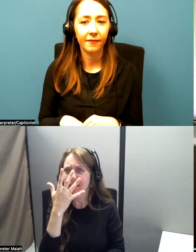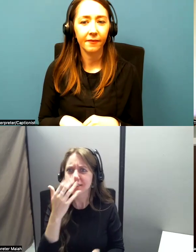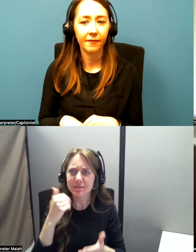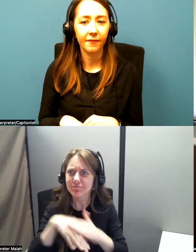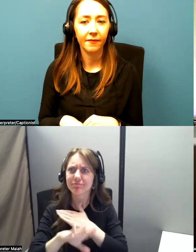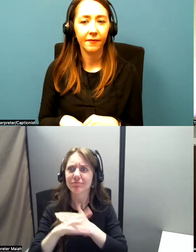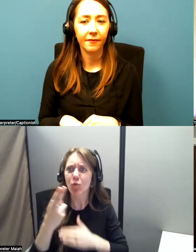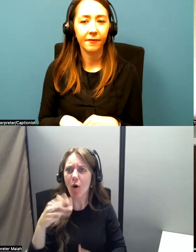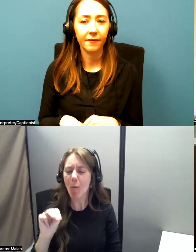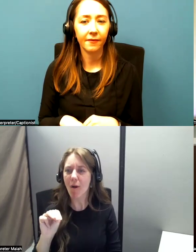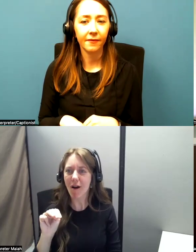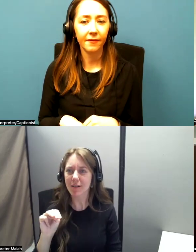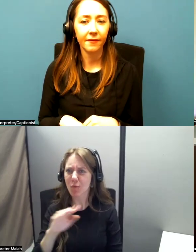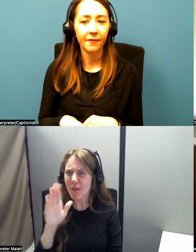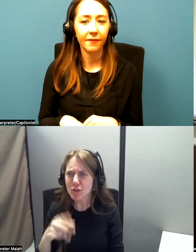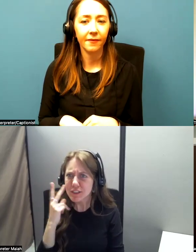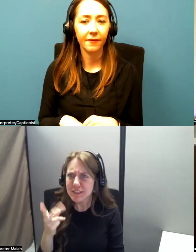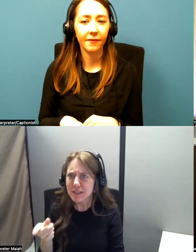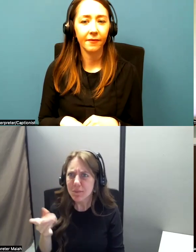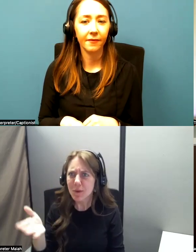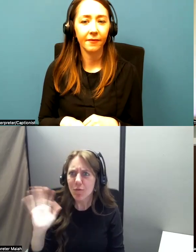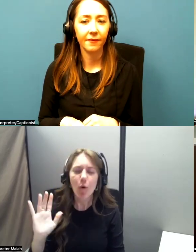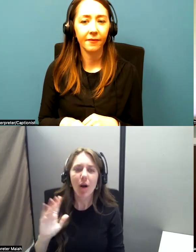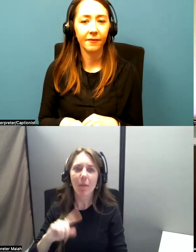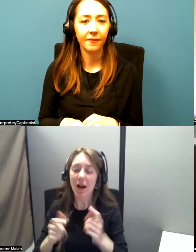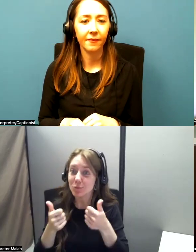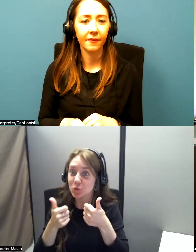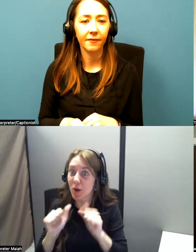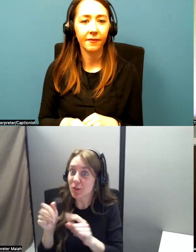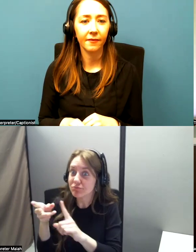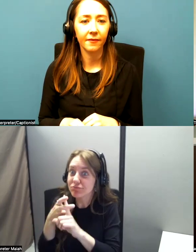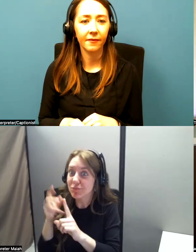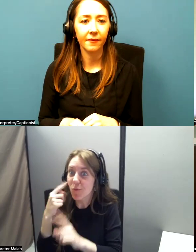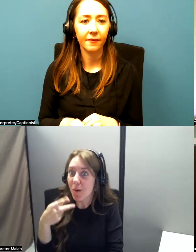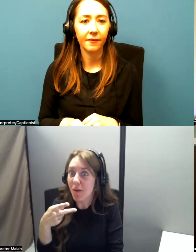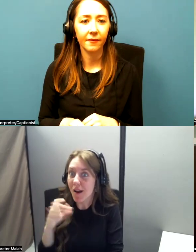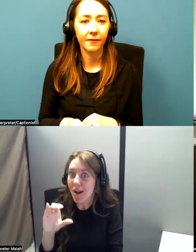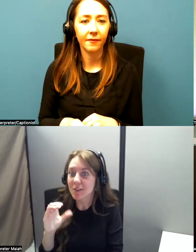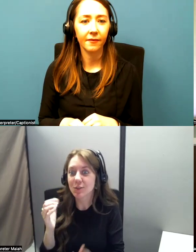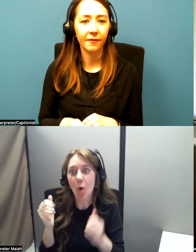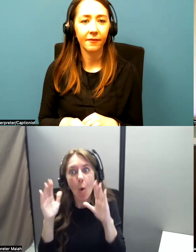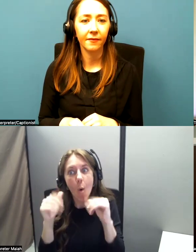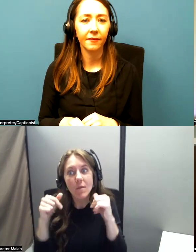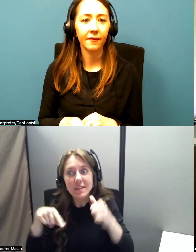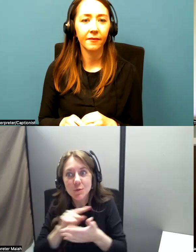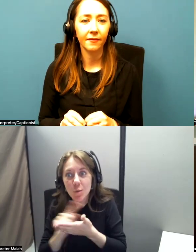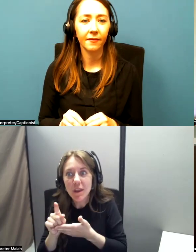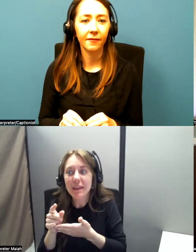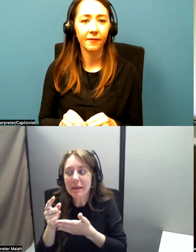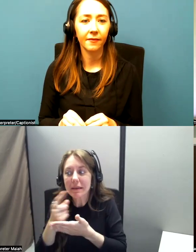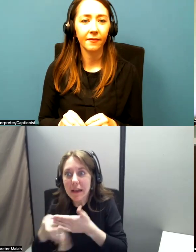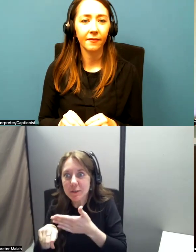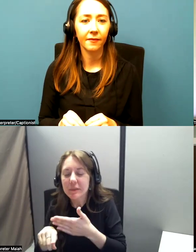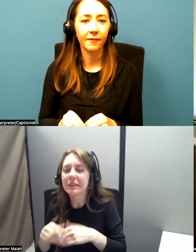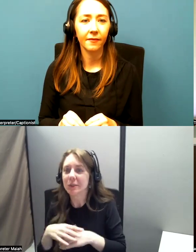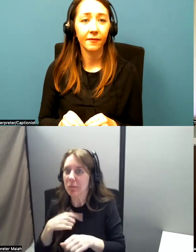okay, definitely. So I'm working on trying to get him to come on, hopefully this week later or next week. So I'm working on it. I